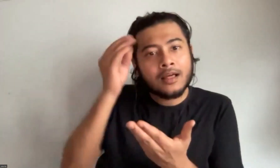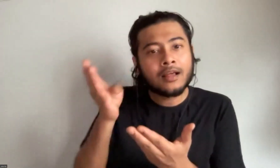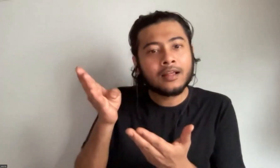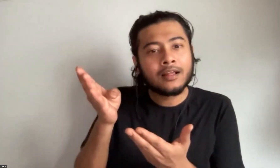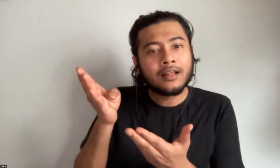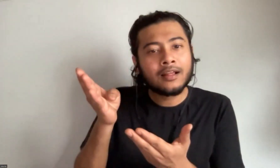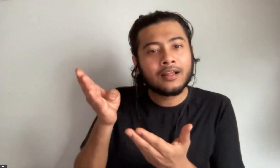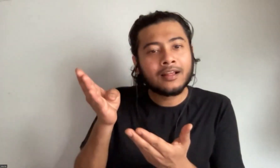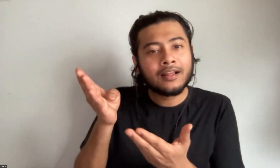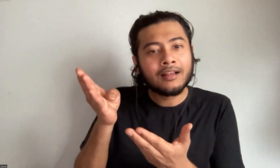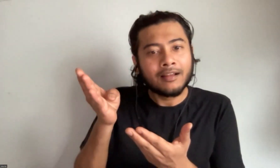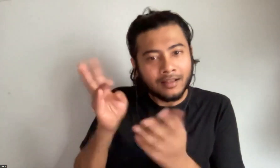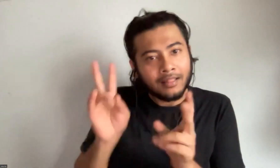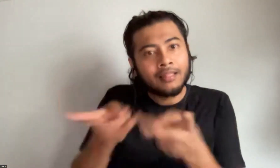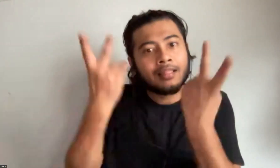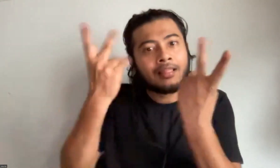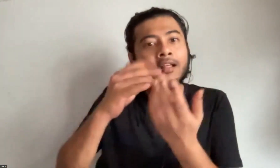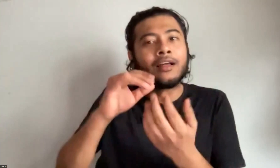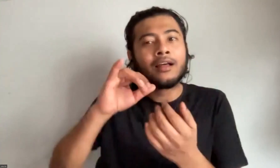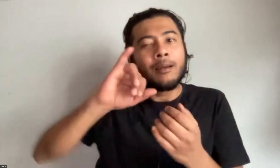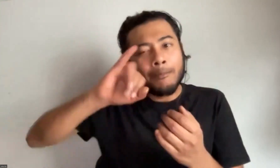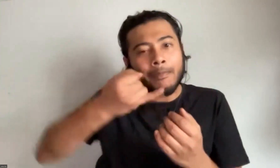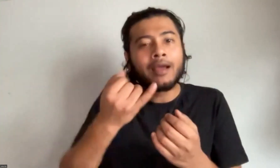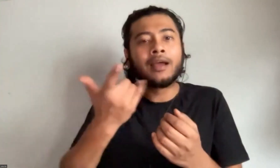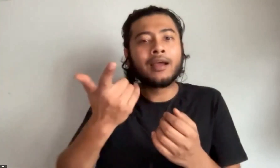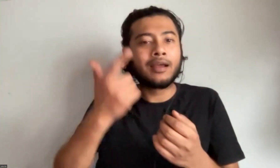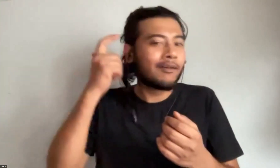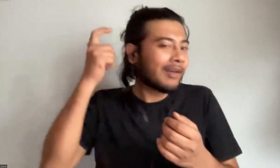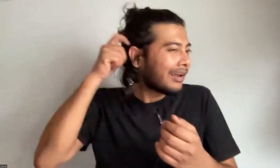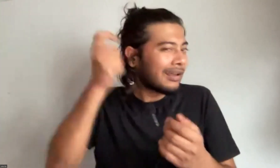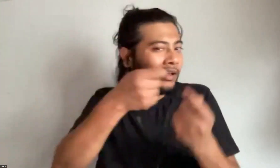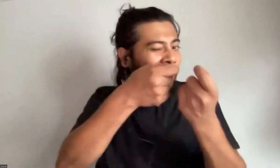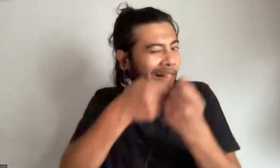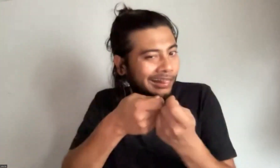starts growing in its material world, he becomes spoiled.